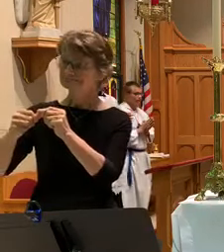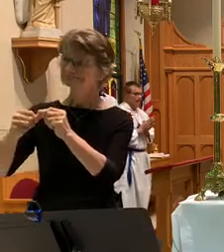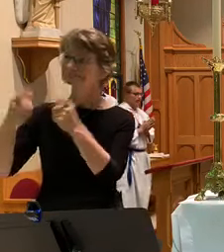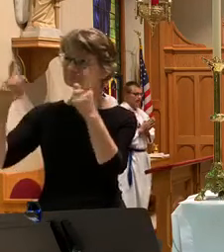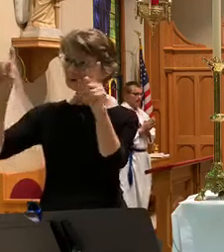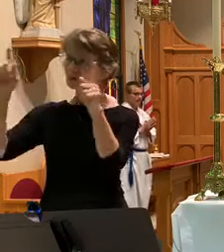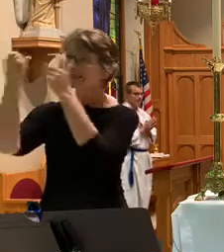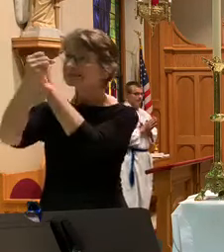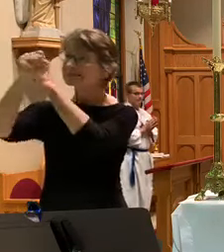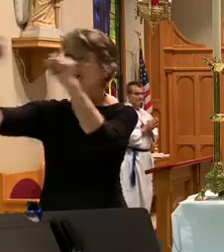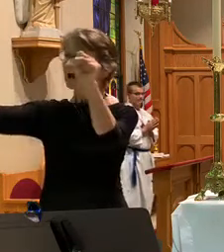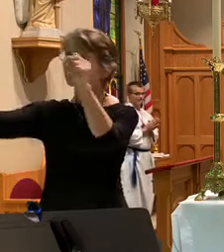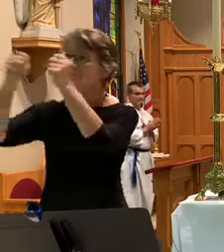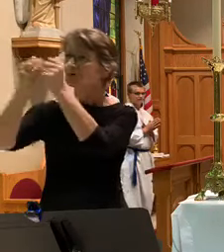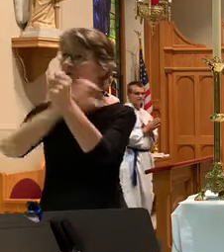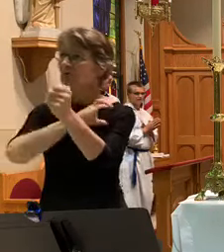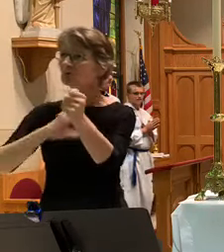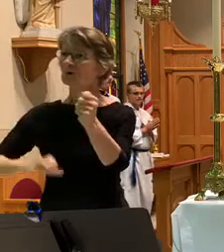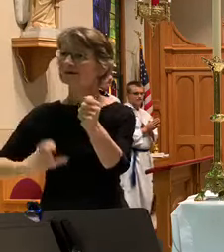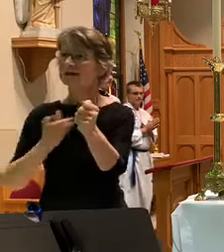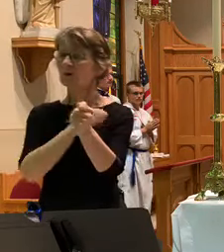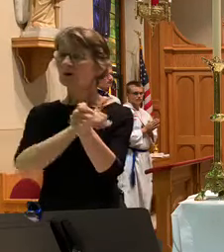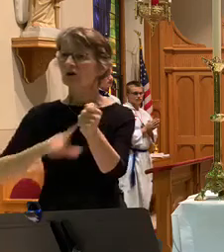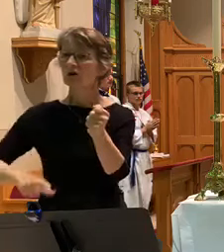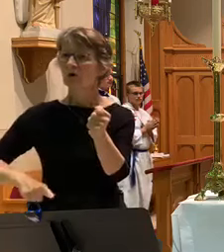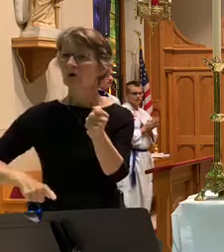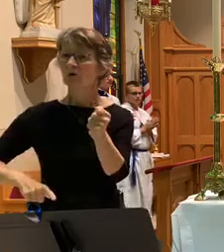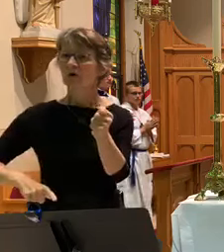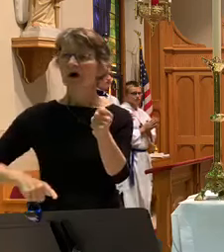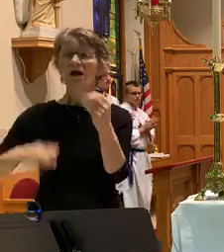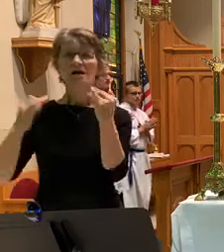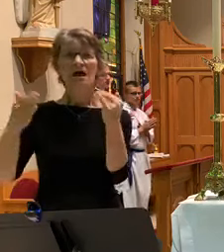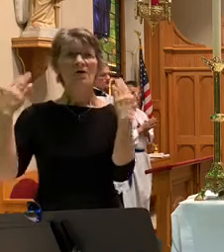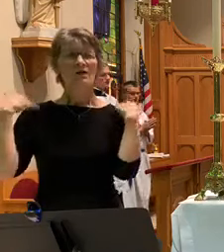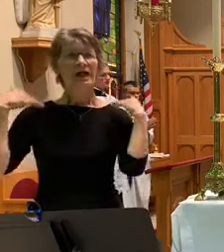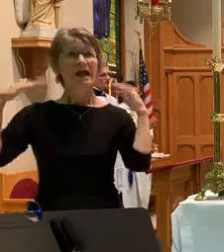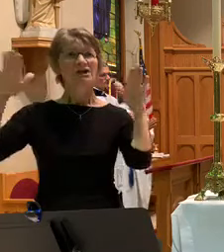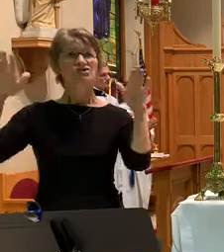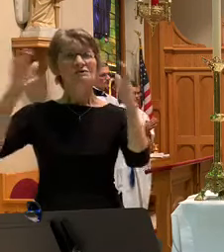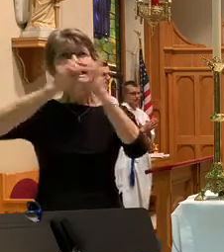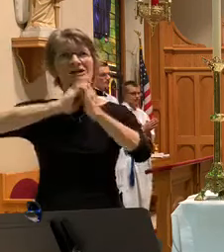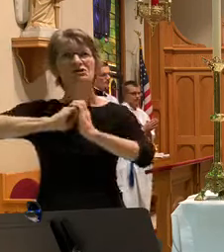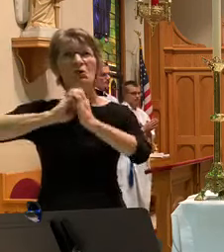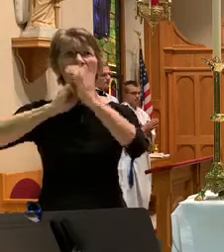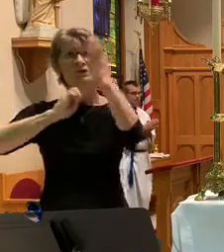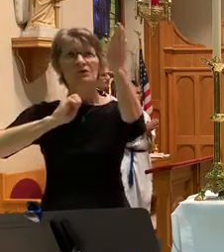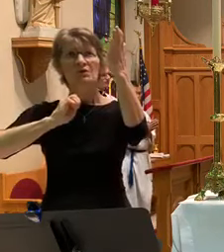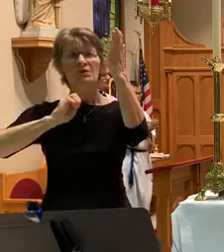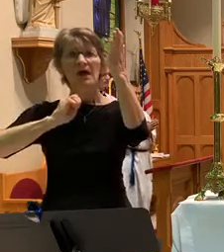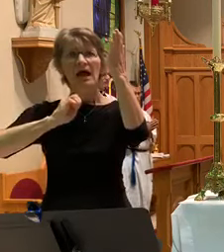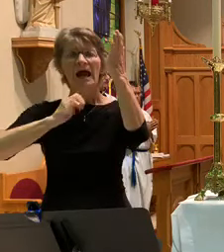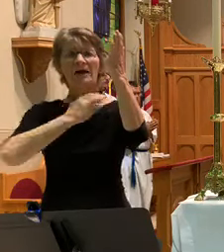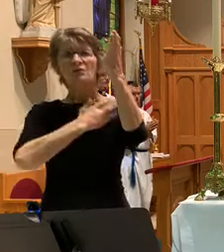Lord. Through him, the host of angels adores your majesty and rejoices in